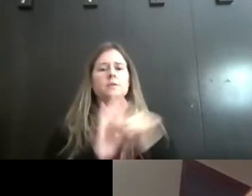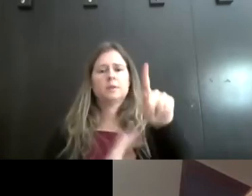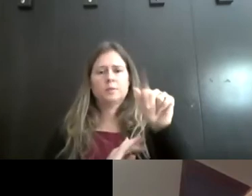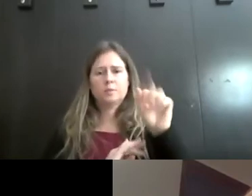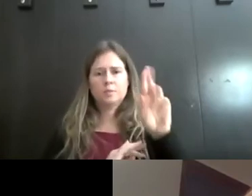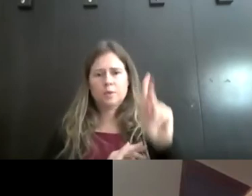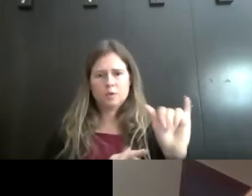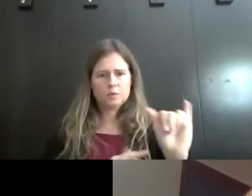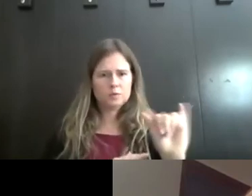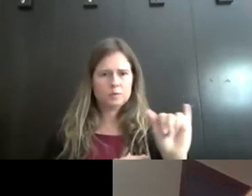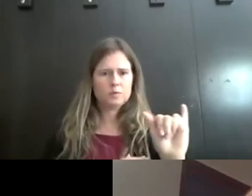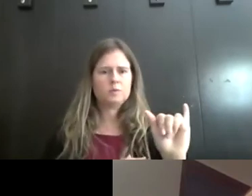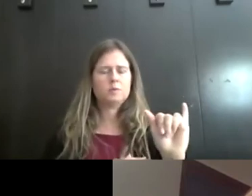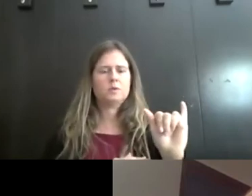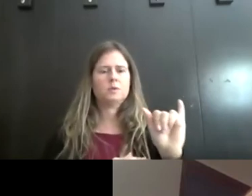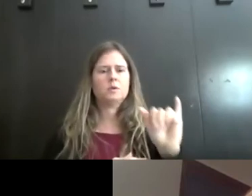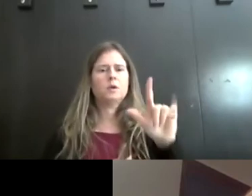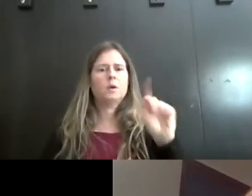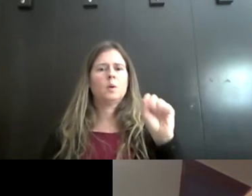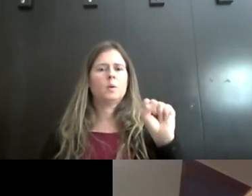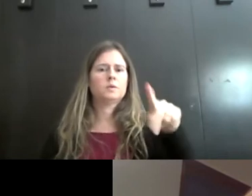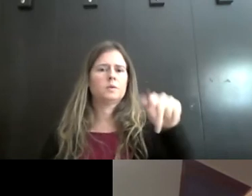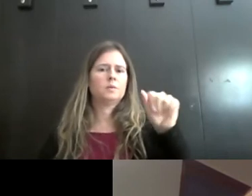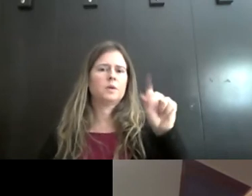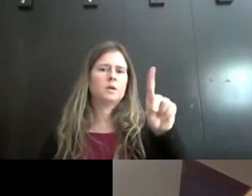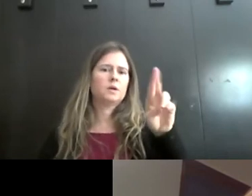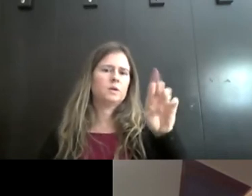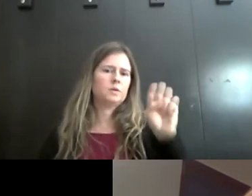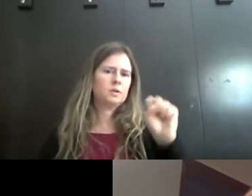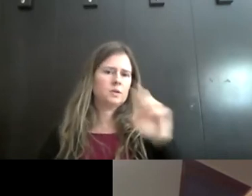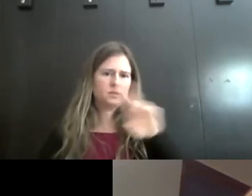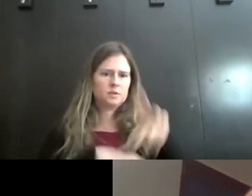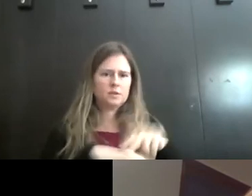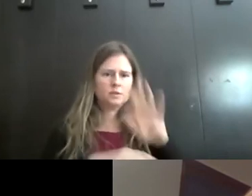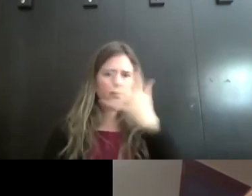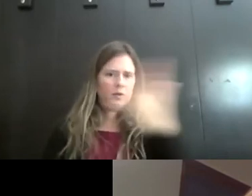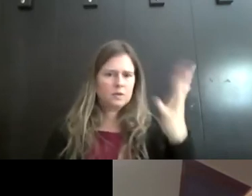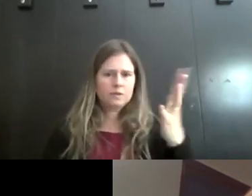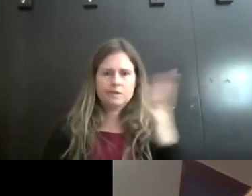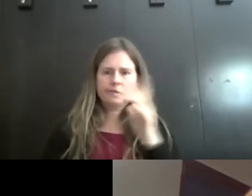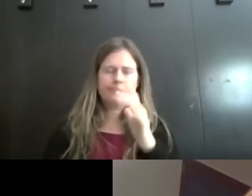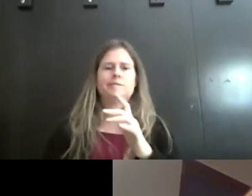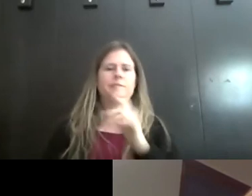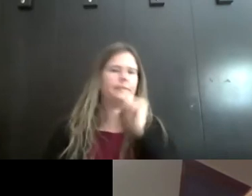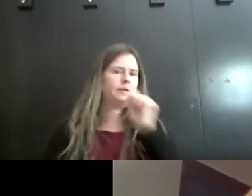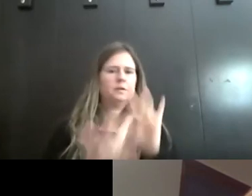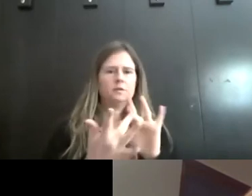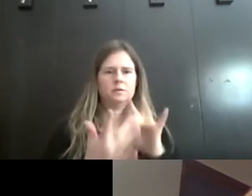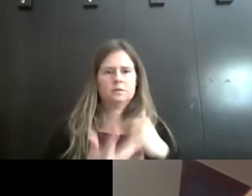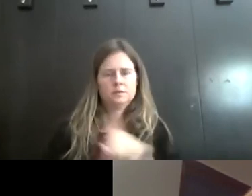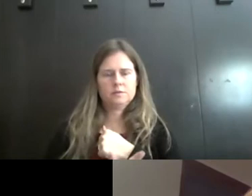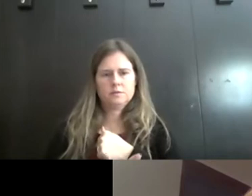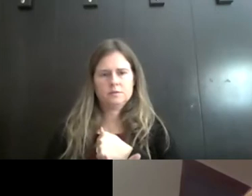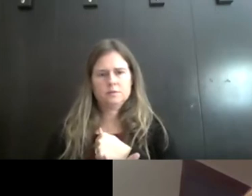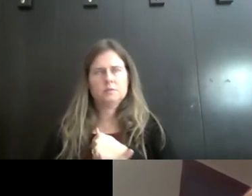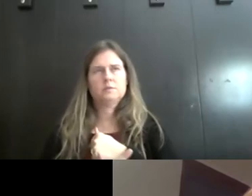make sure that Los Padres National Forest is reaching out to us. And I'm not sure if I know Los Padres National Forest goes a little